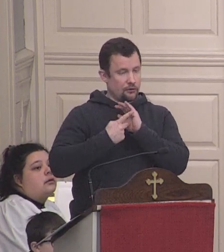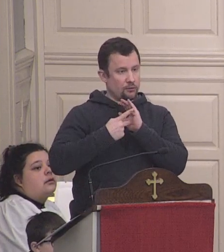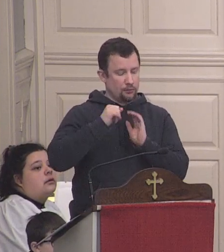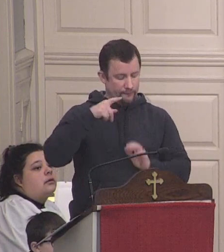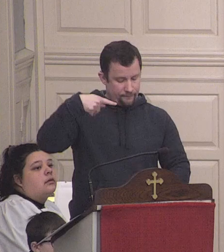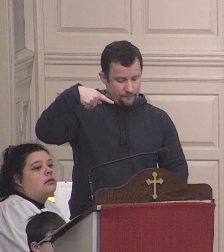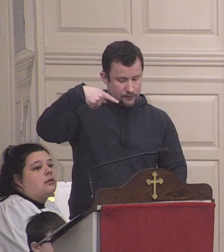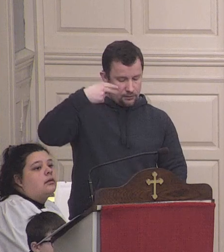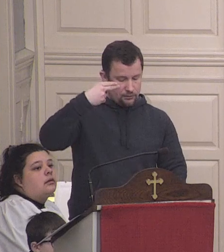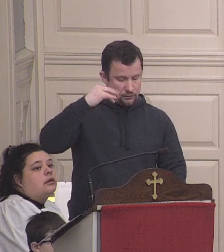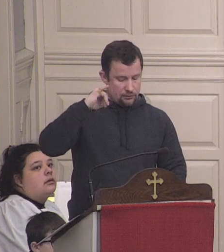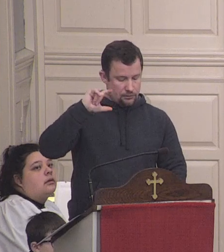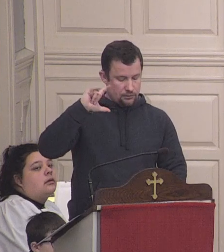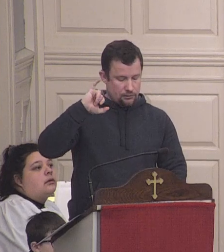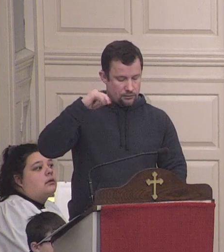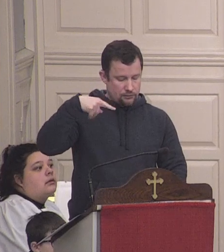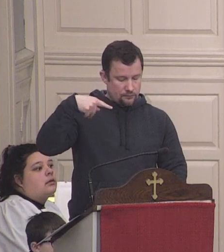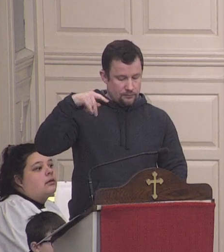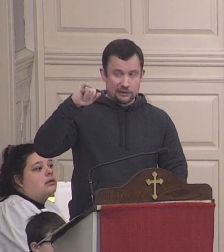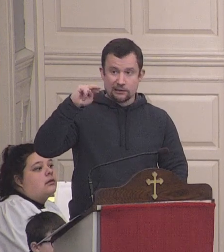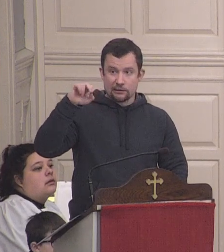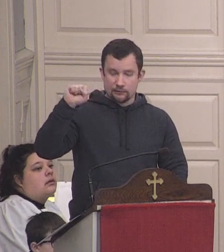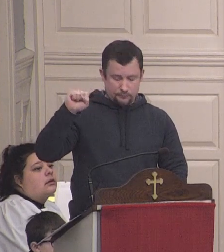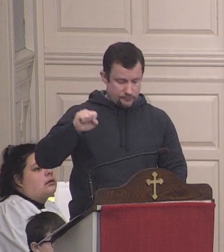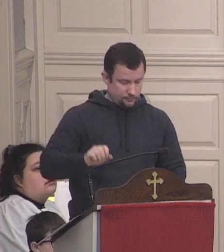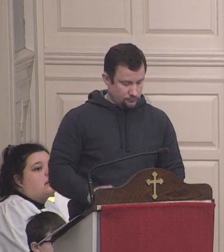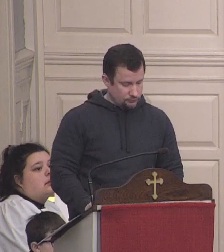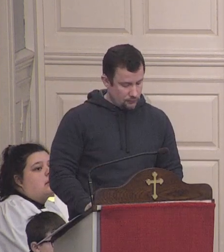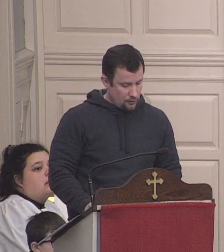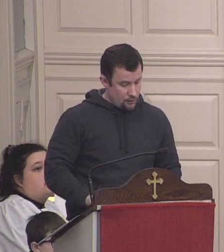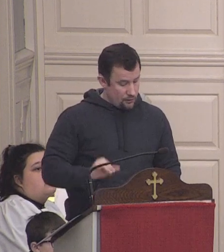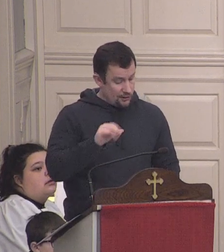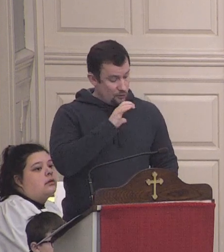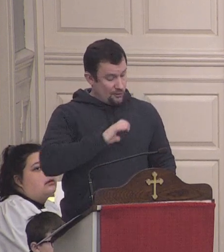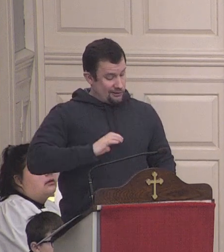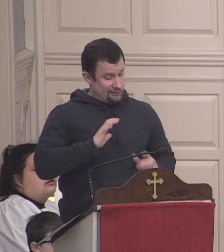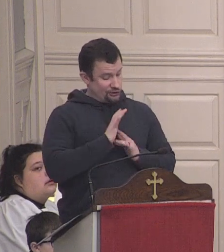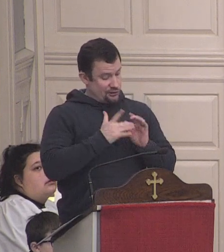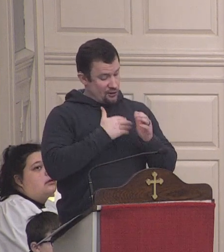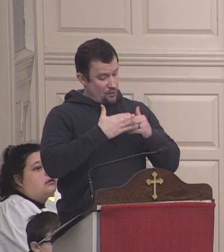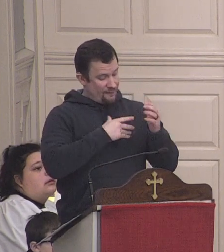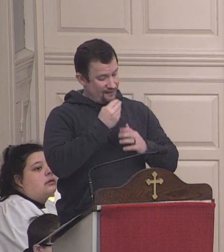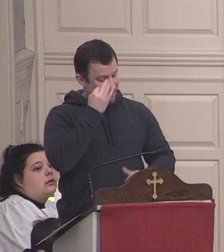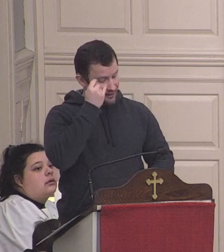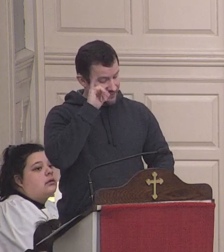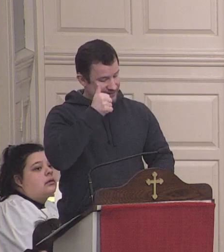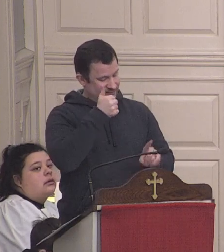The second reading is a reading from the letter of St. Paul to the Philippians.